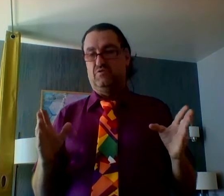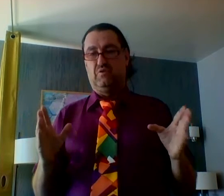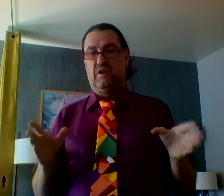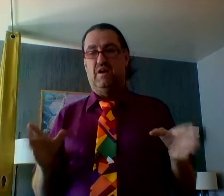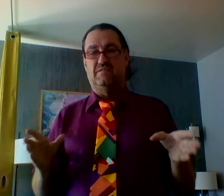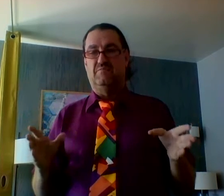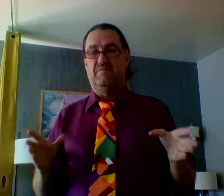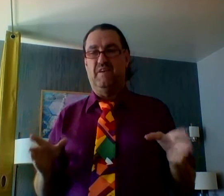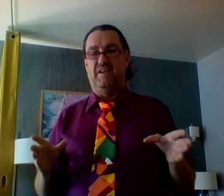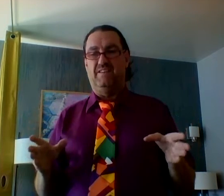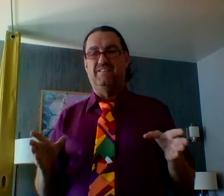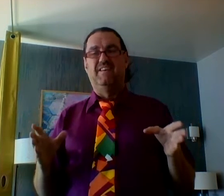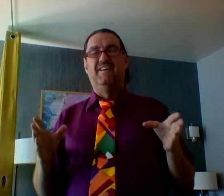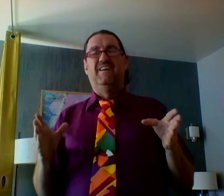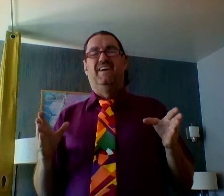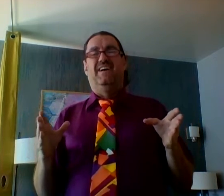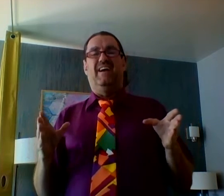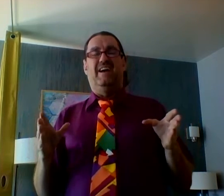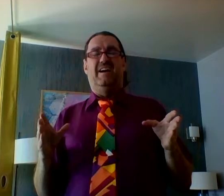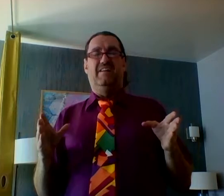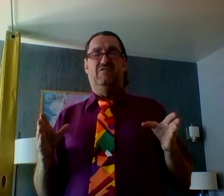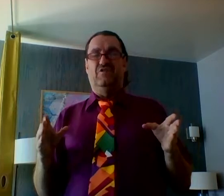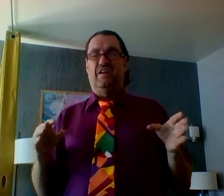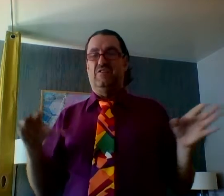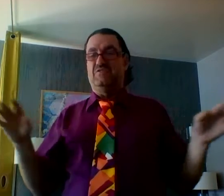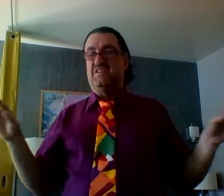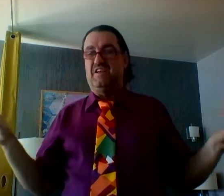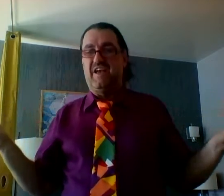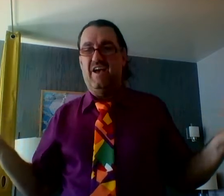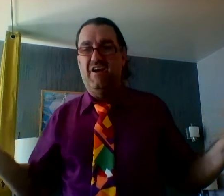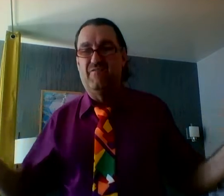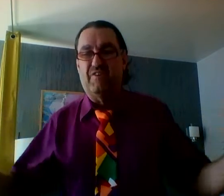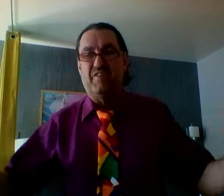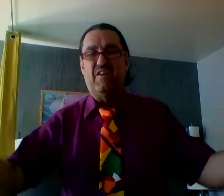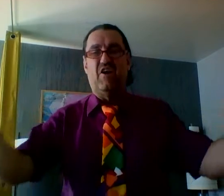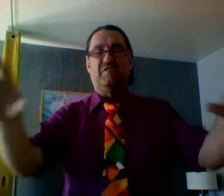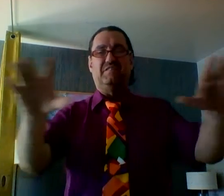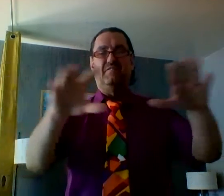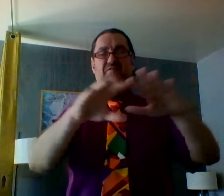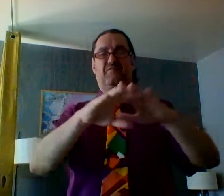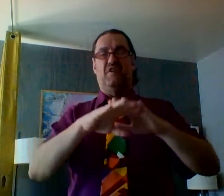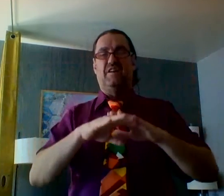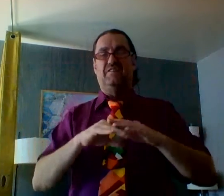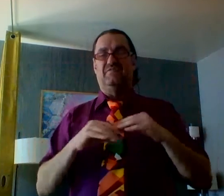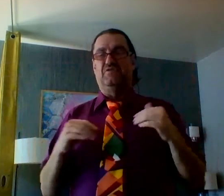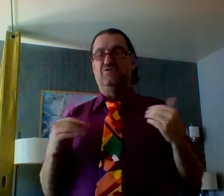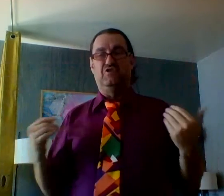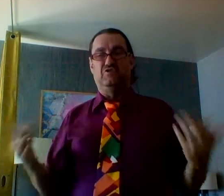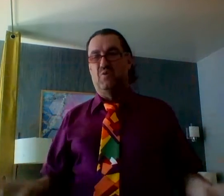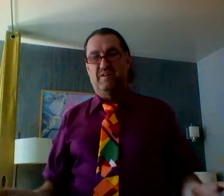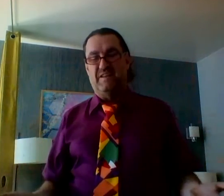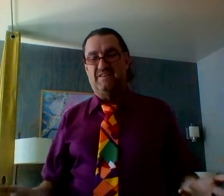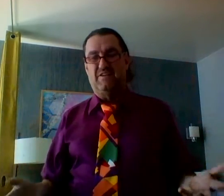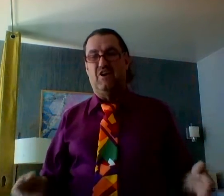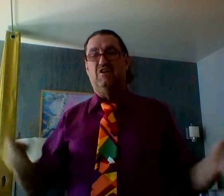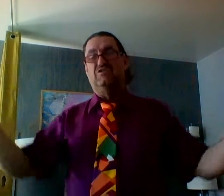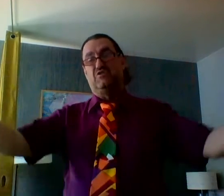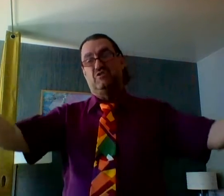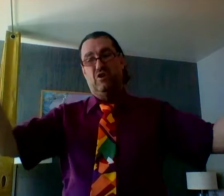really awesome buffets, and you're like, you see everything, all these different varieties of food, you just want to taste it all, and so you load